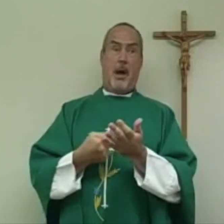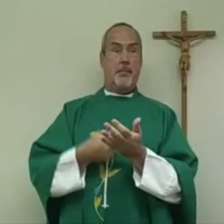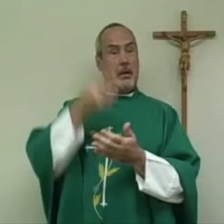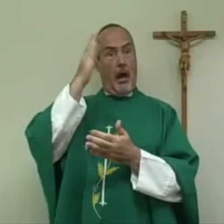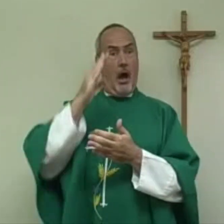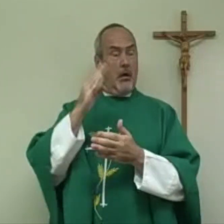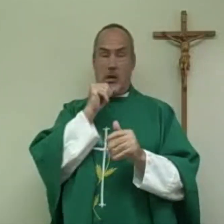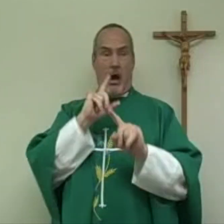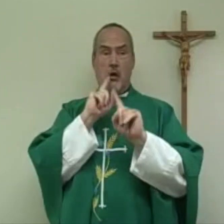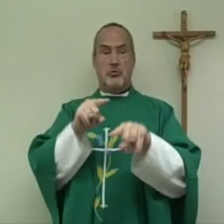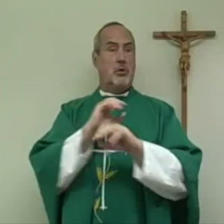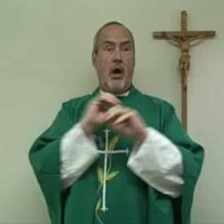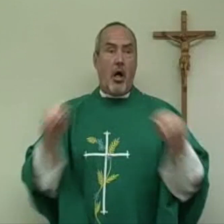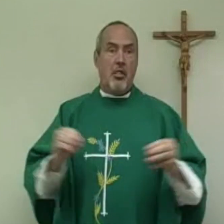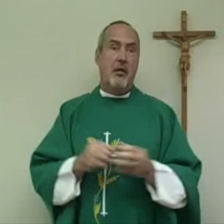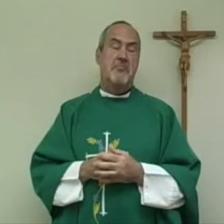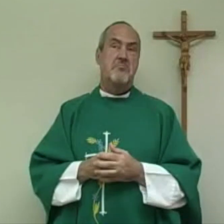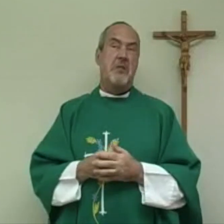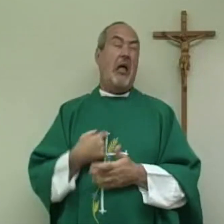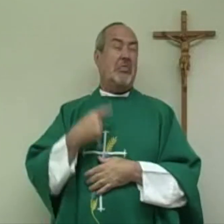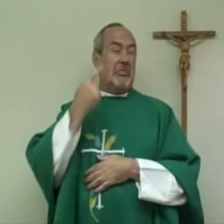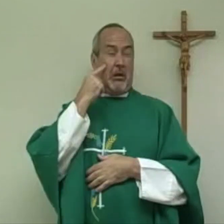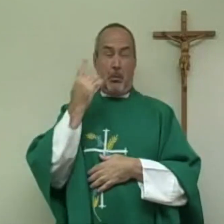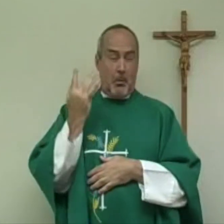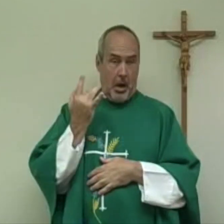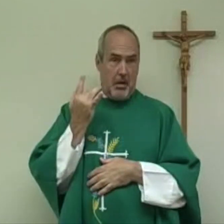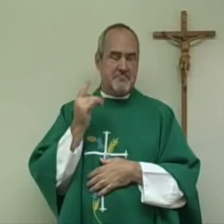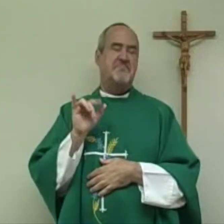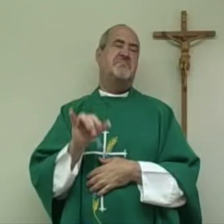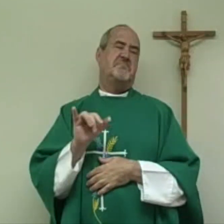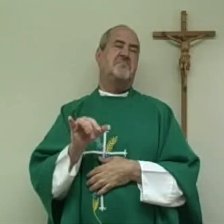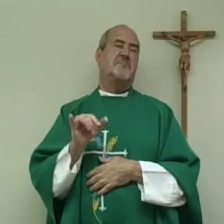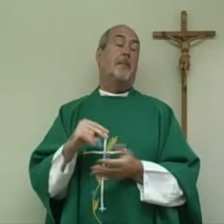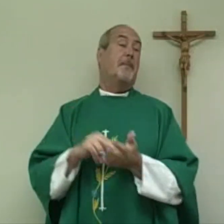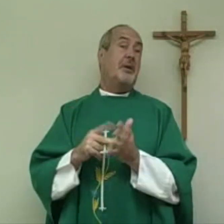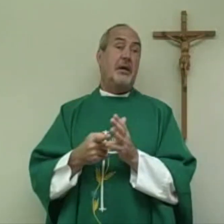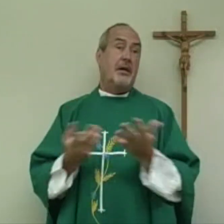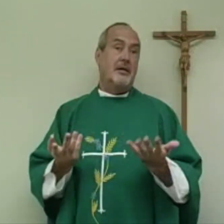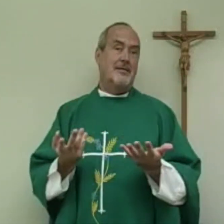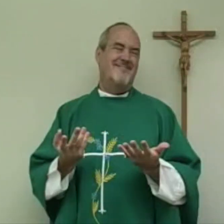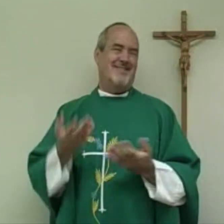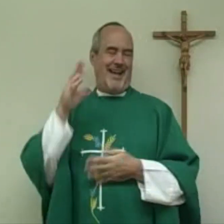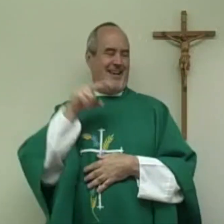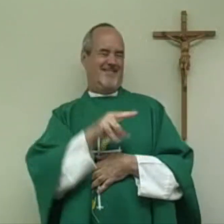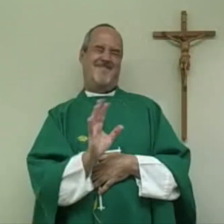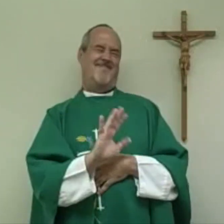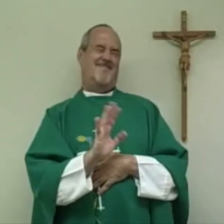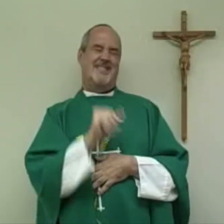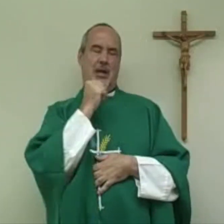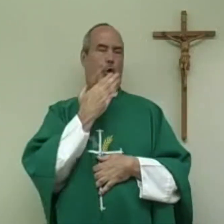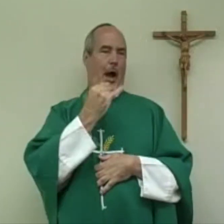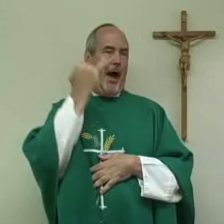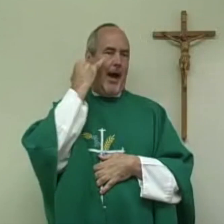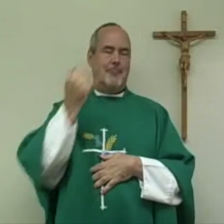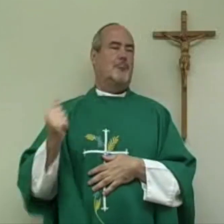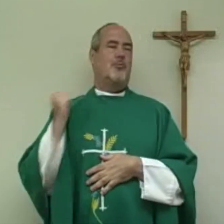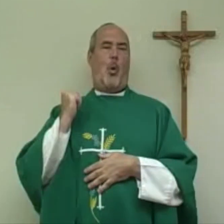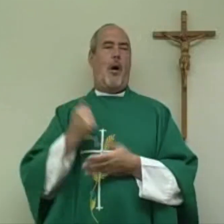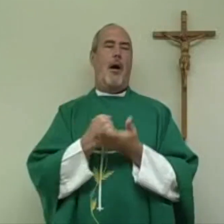is, sometimes God doesn't answer our prayers. And I think the reason why is that he feels